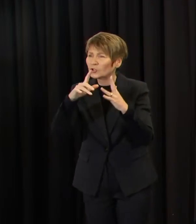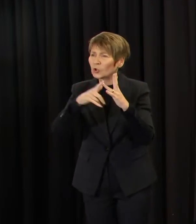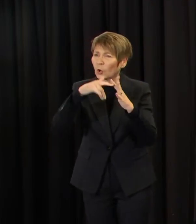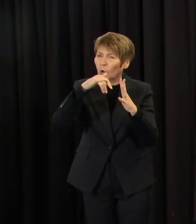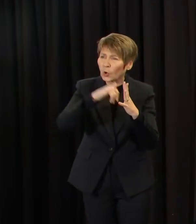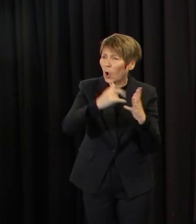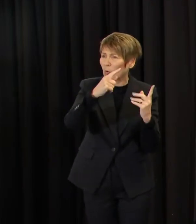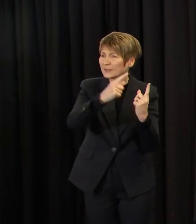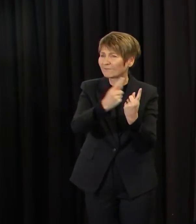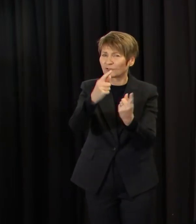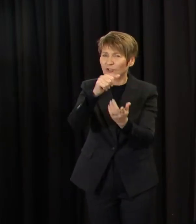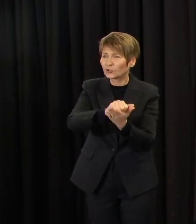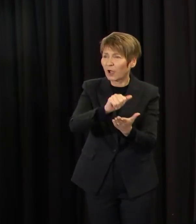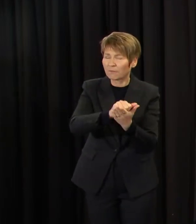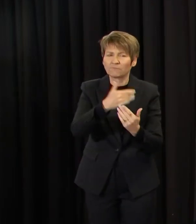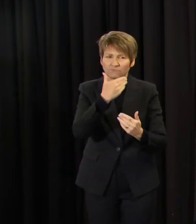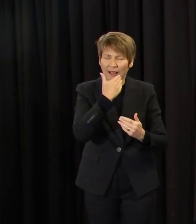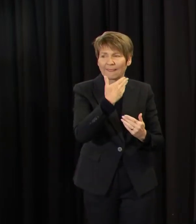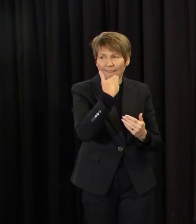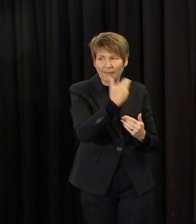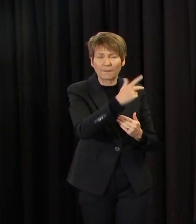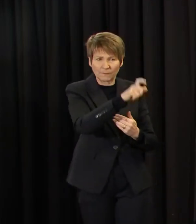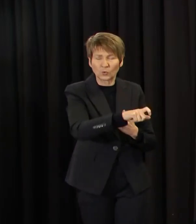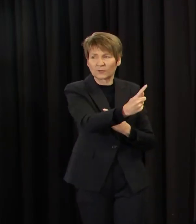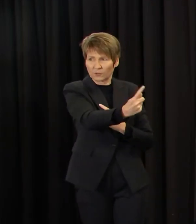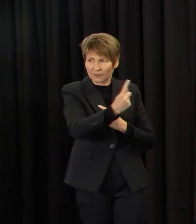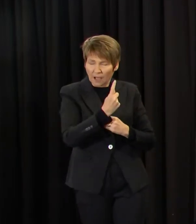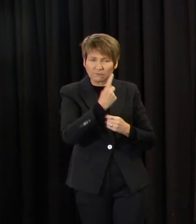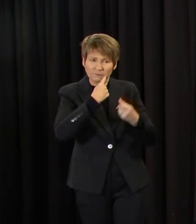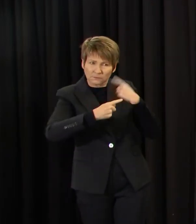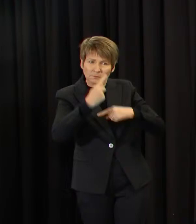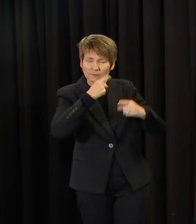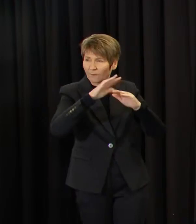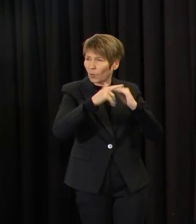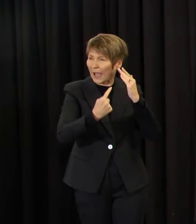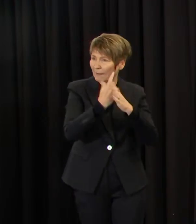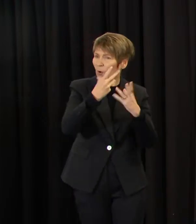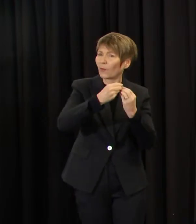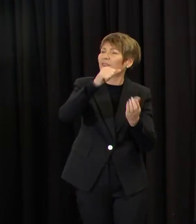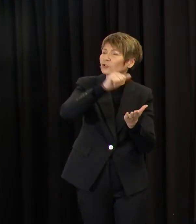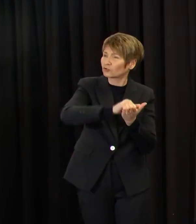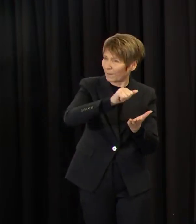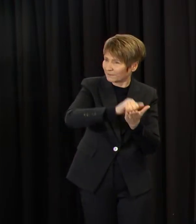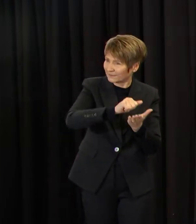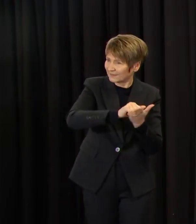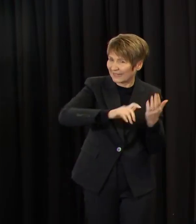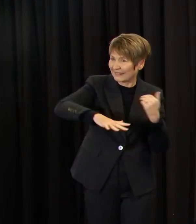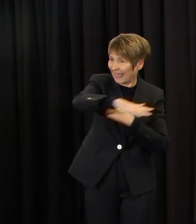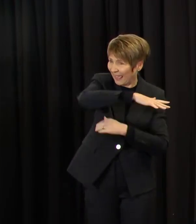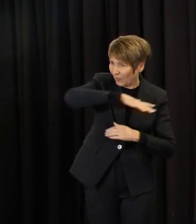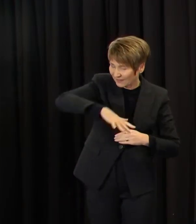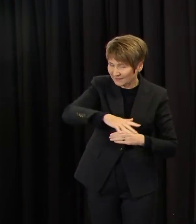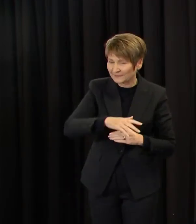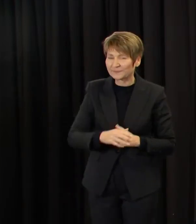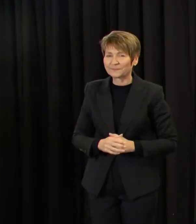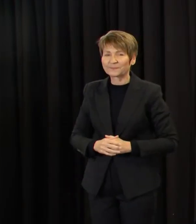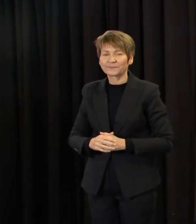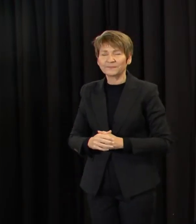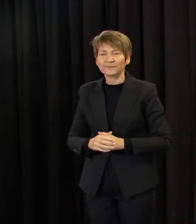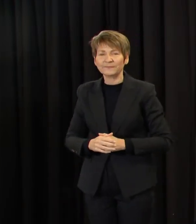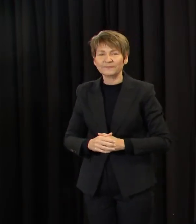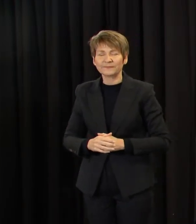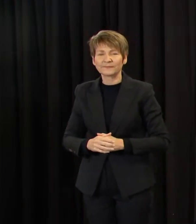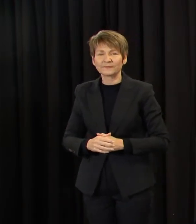so important, and we thank him for being here today as well. Now, very importantly, because we do know that